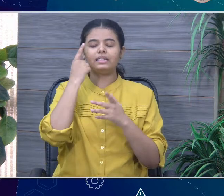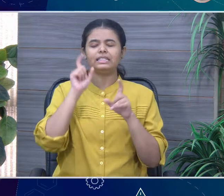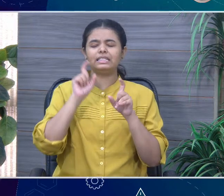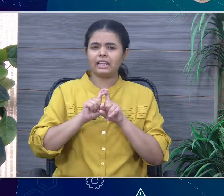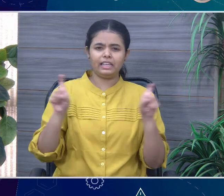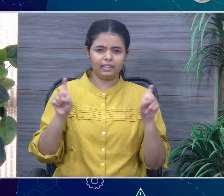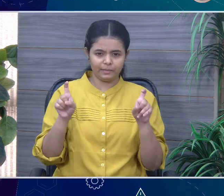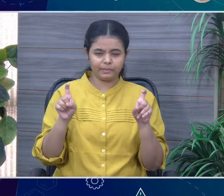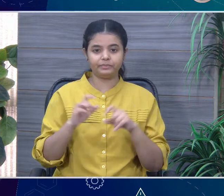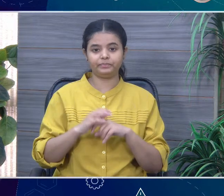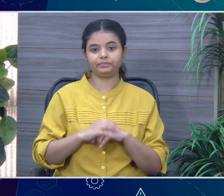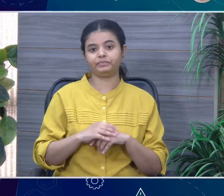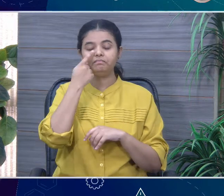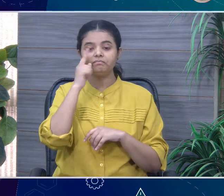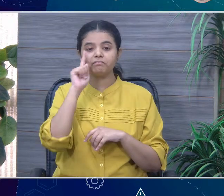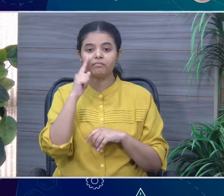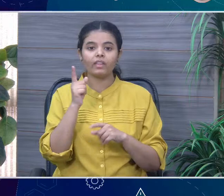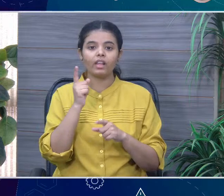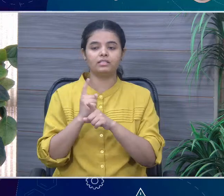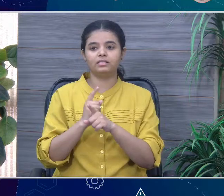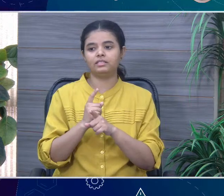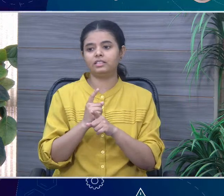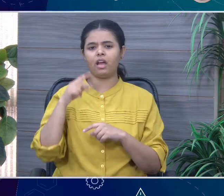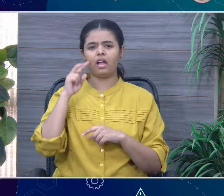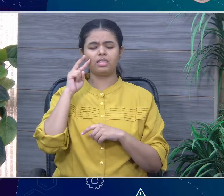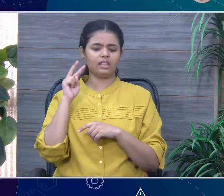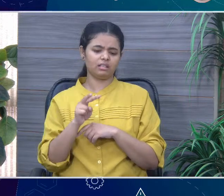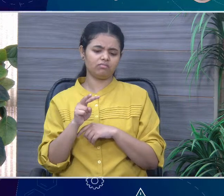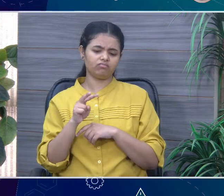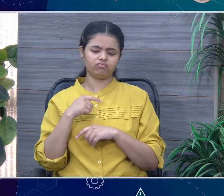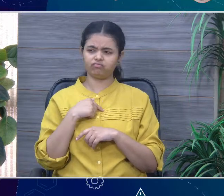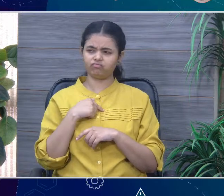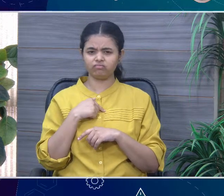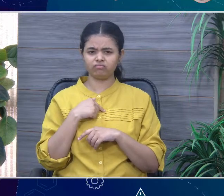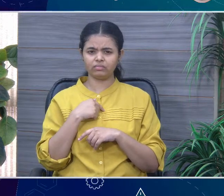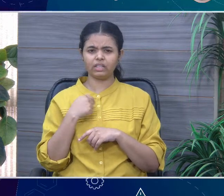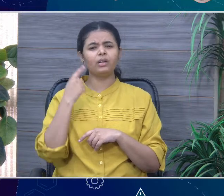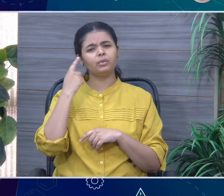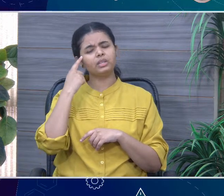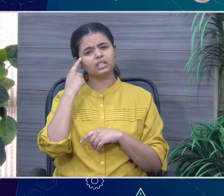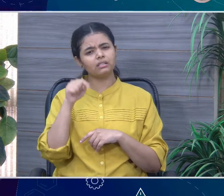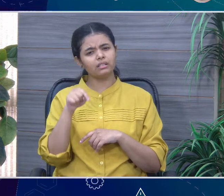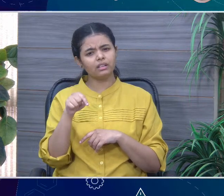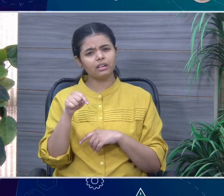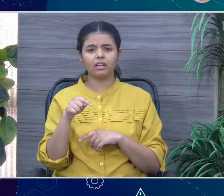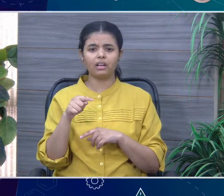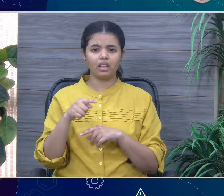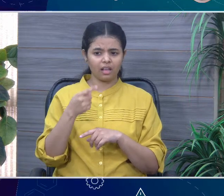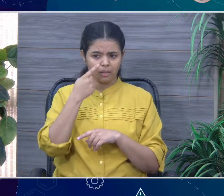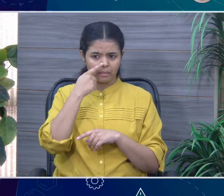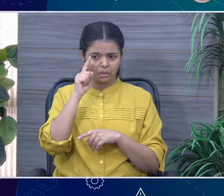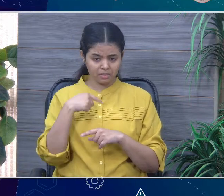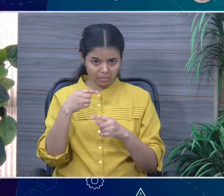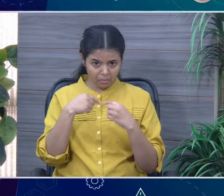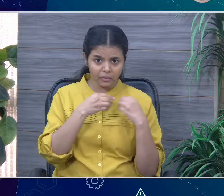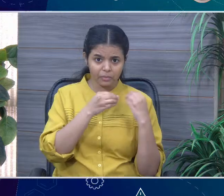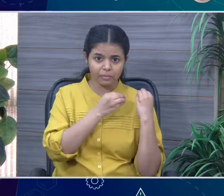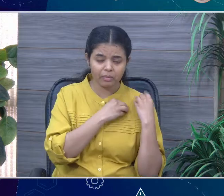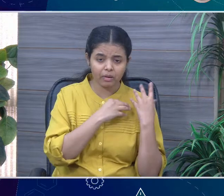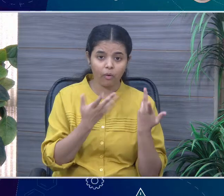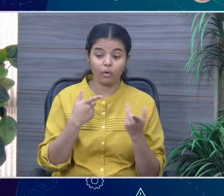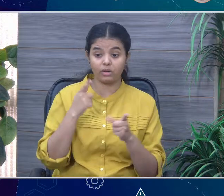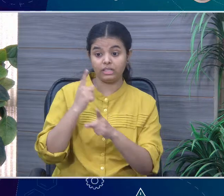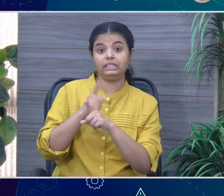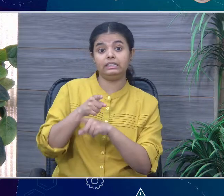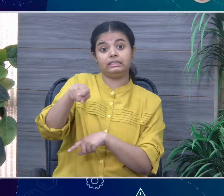it as parents and teachers. We should not feel that somewhere, oh, as a parent, was it my responsibility